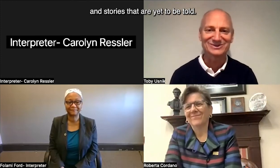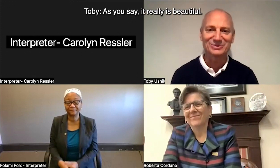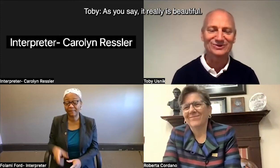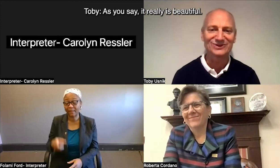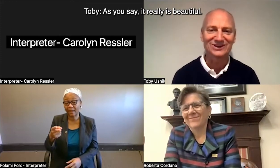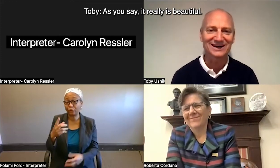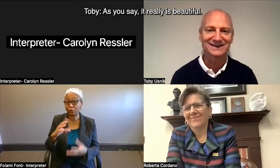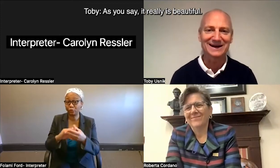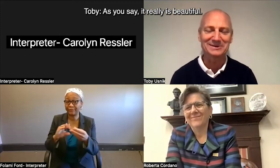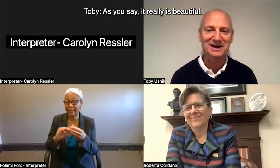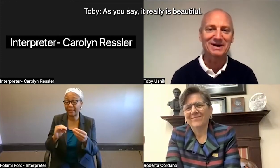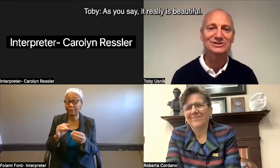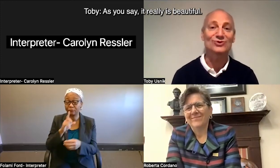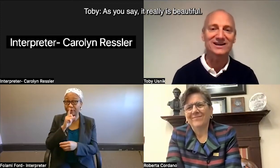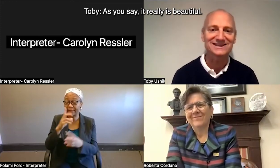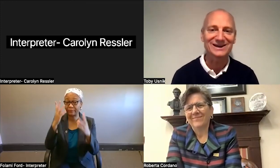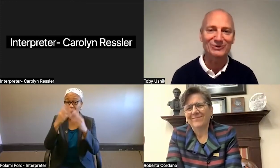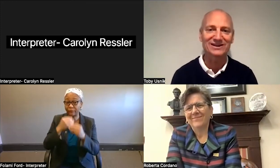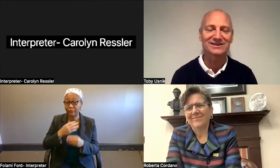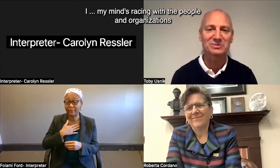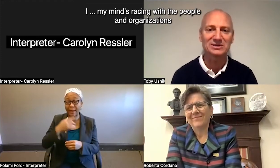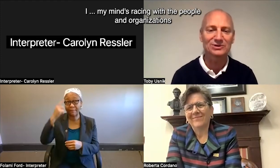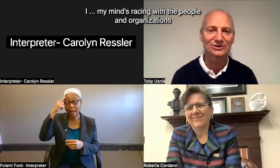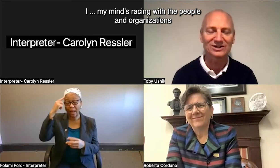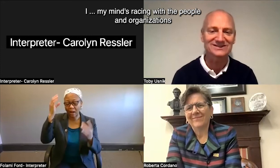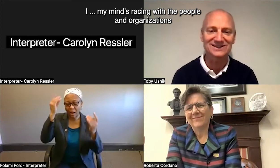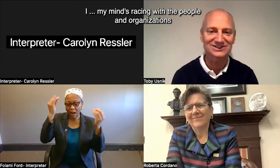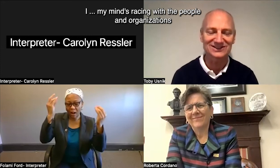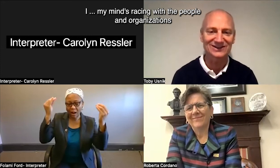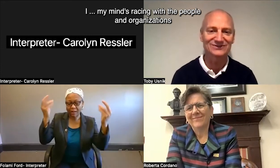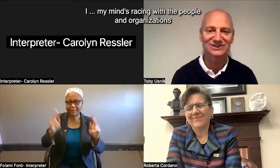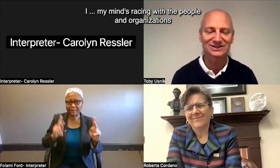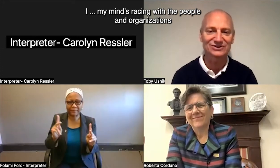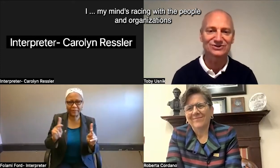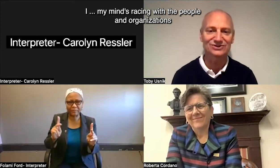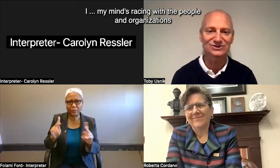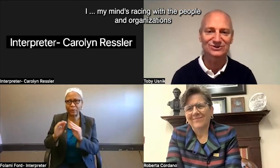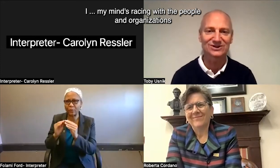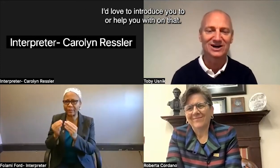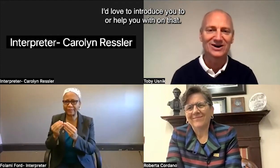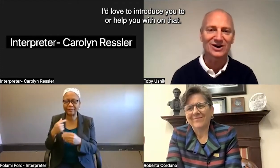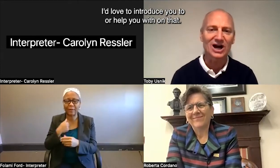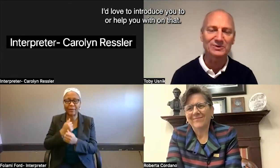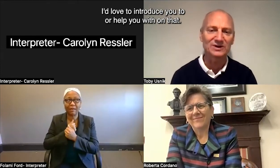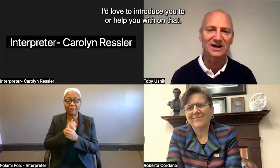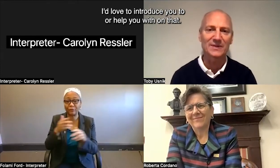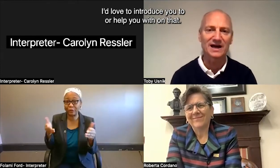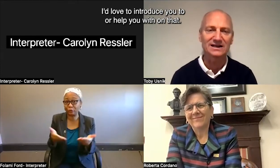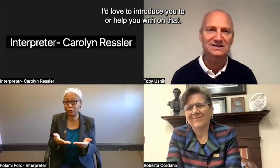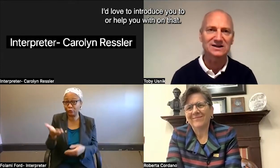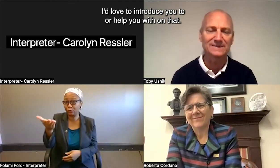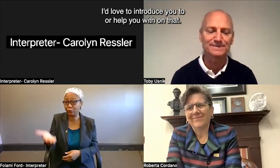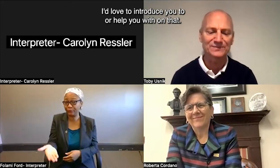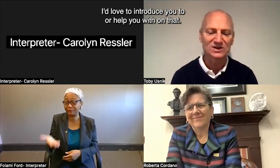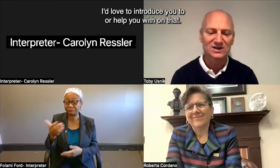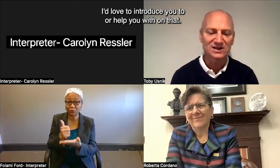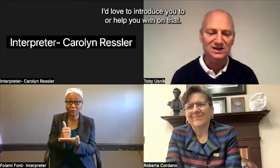it really is beautiful. My mind's racing with the people and organizations I'd love to introduce you to or help you with on that.